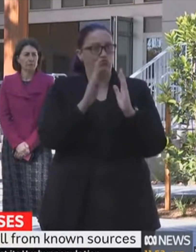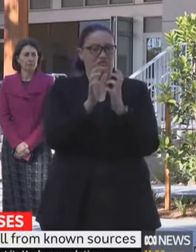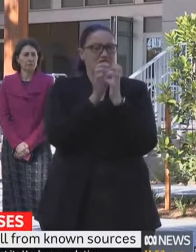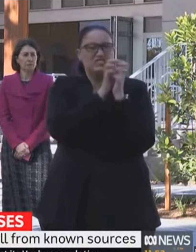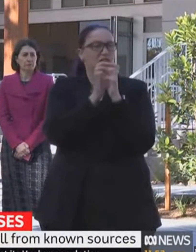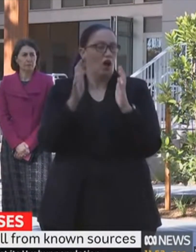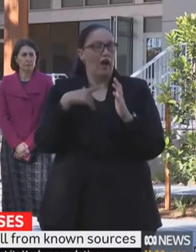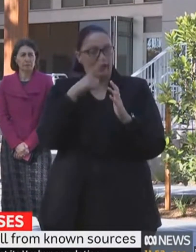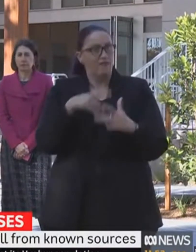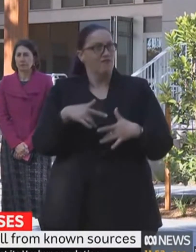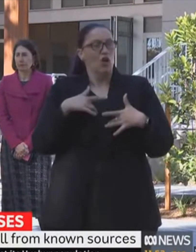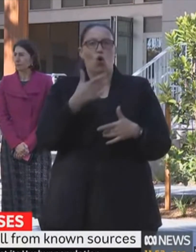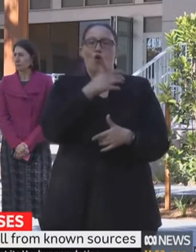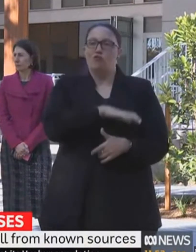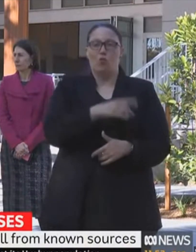of the interactions.